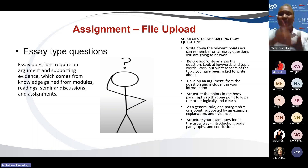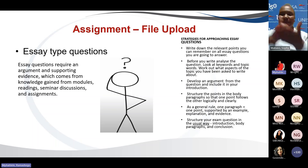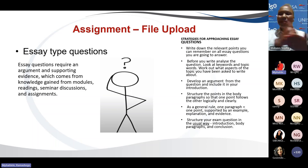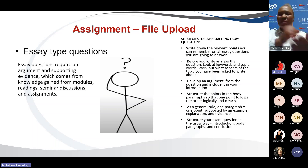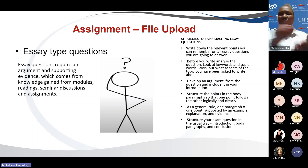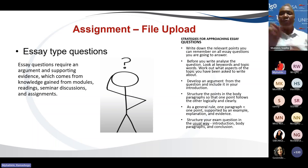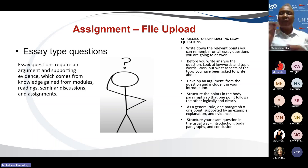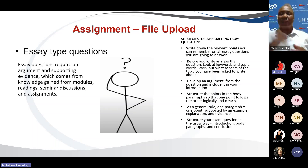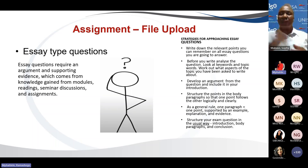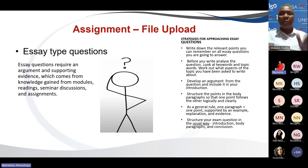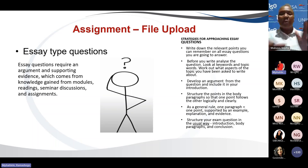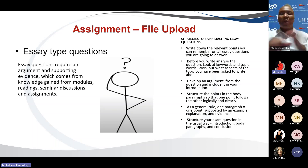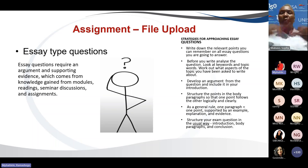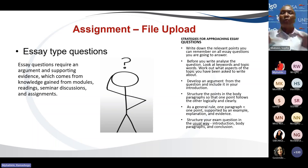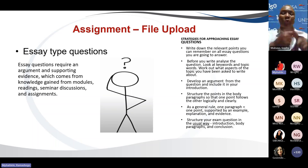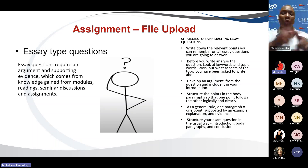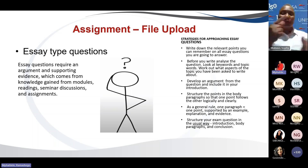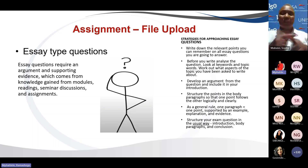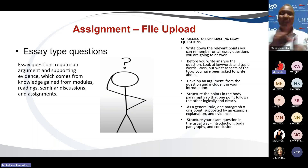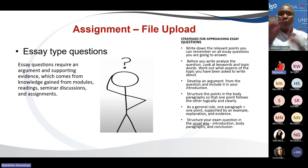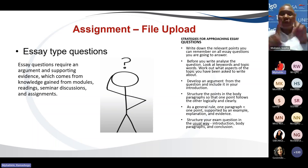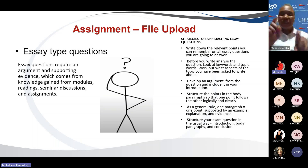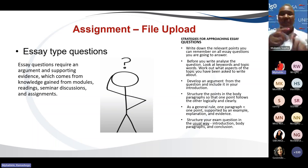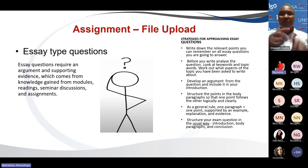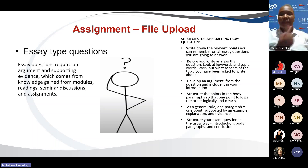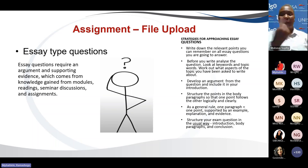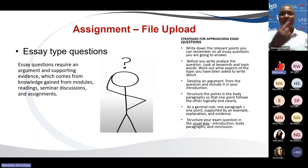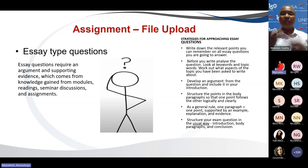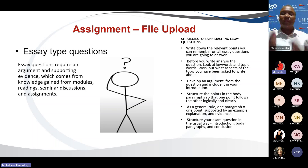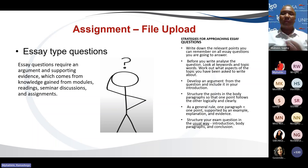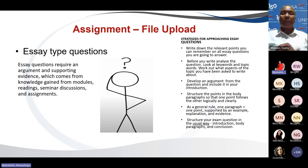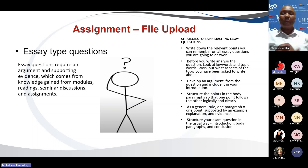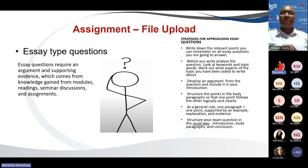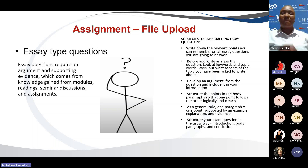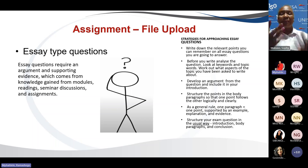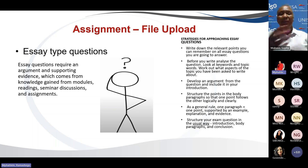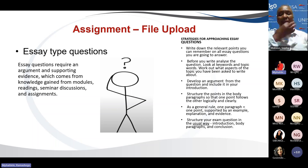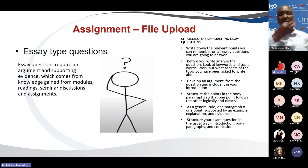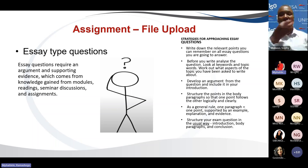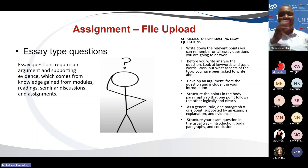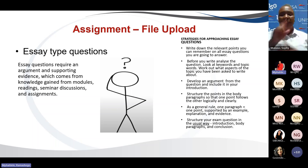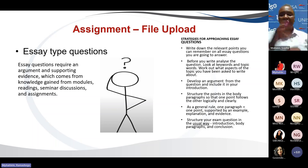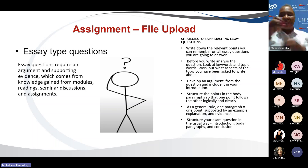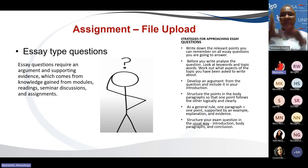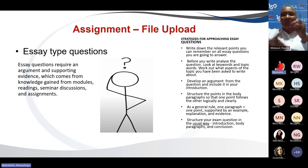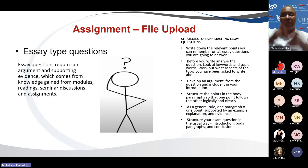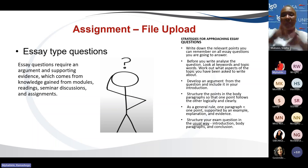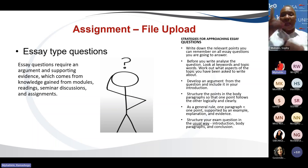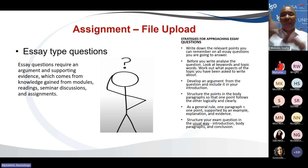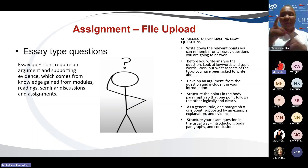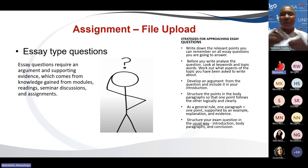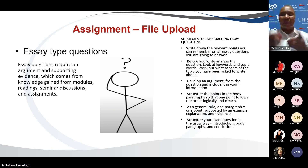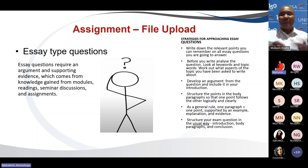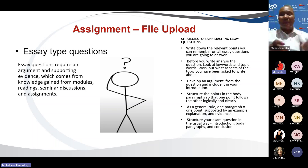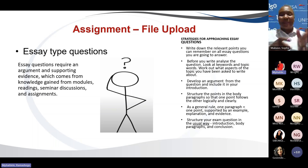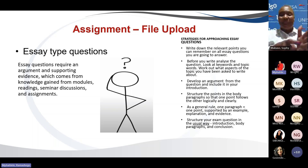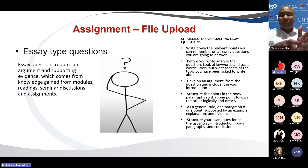by the keywords of the question itself. So if they say discuss the